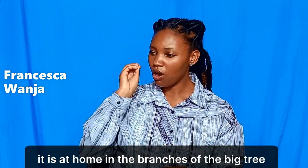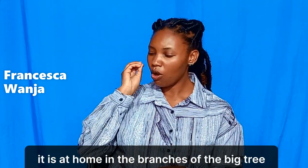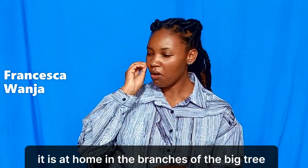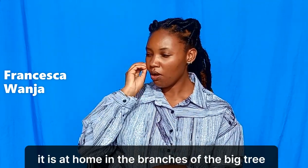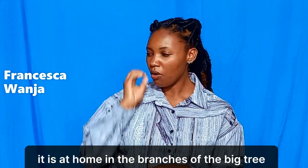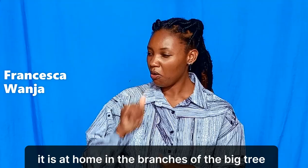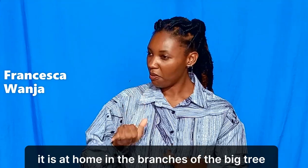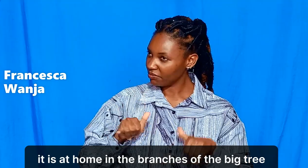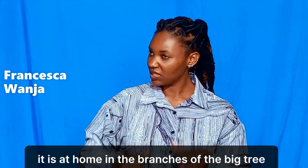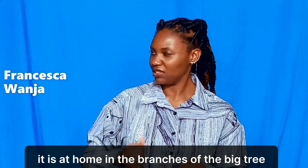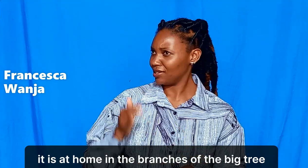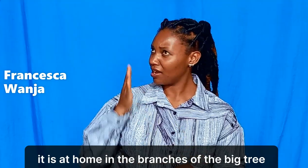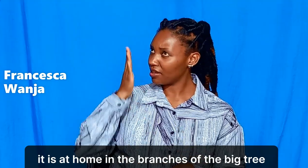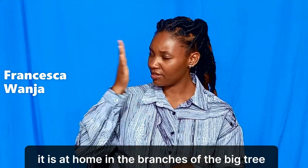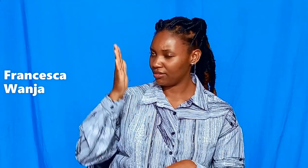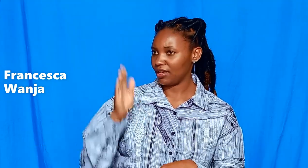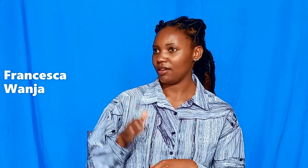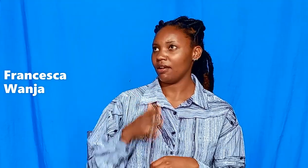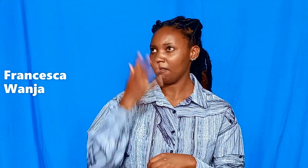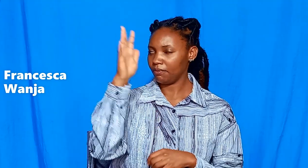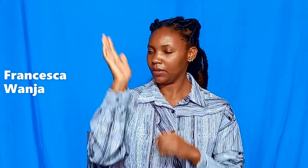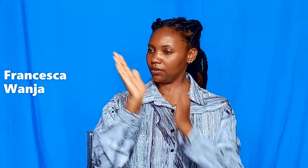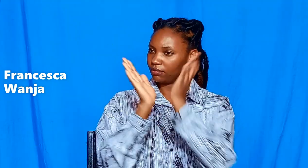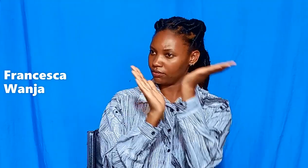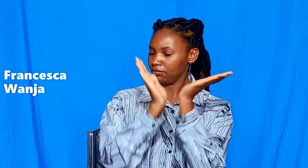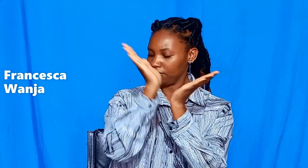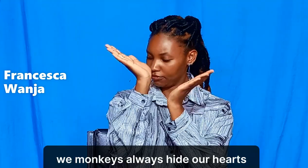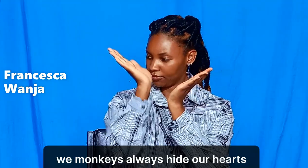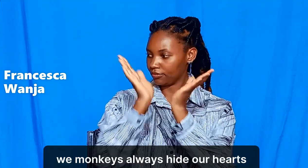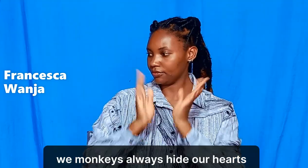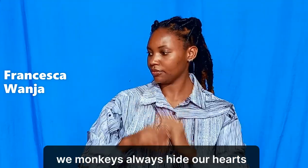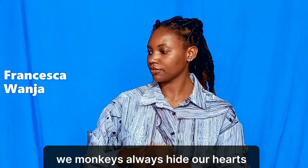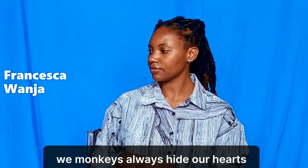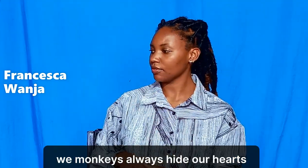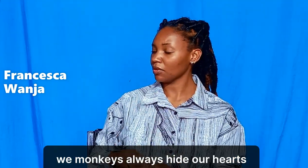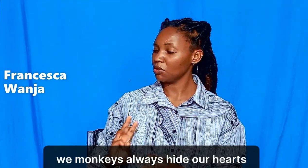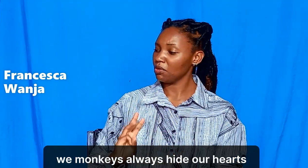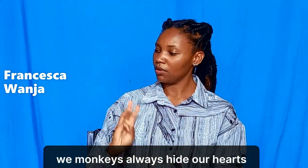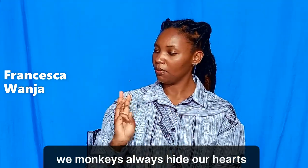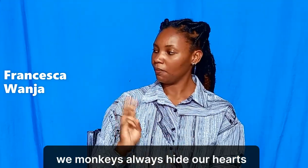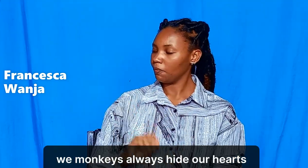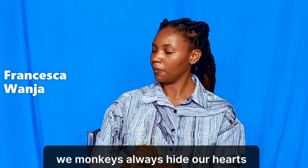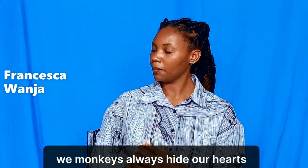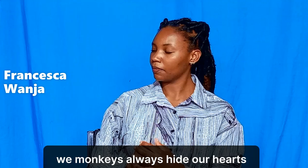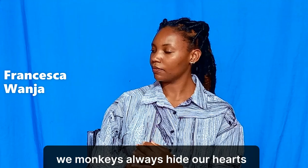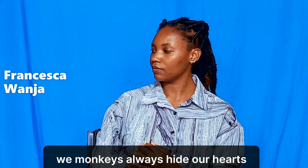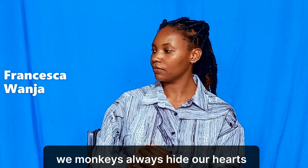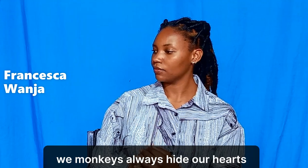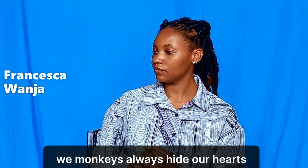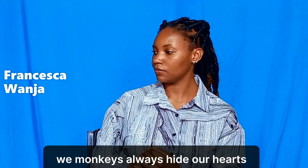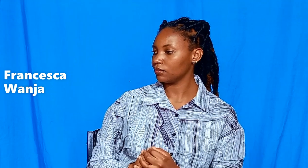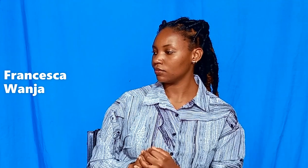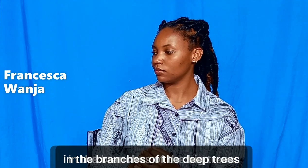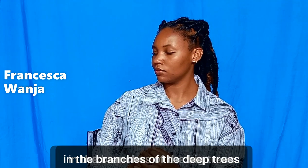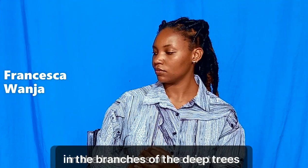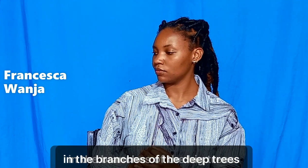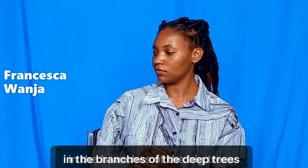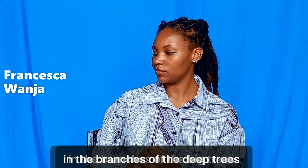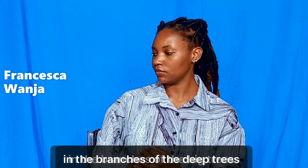of the big tree. We monkeys always hide our hearts in the branches